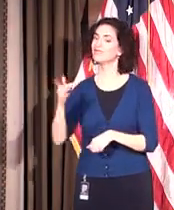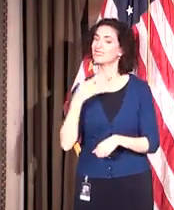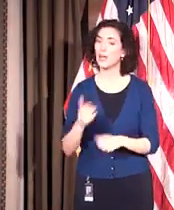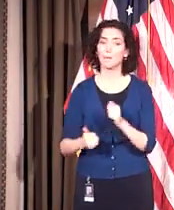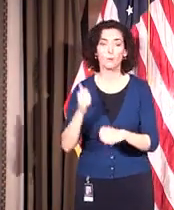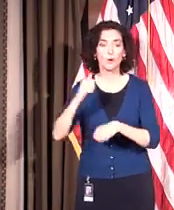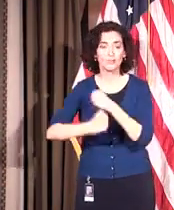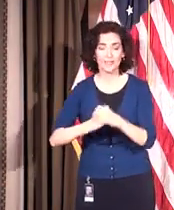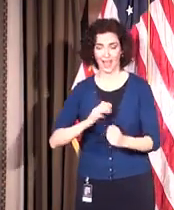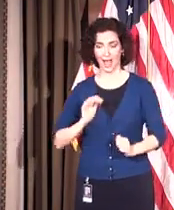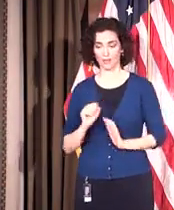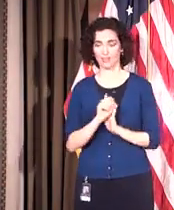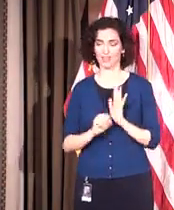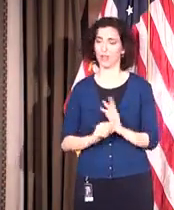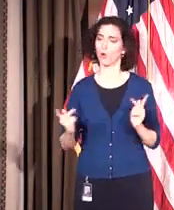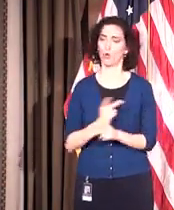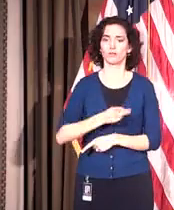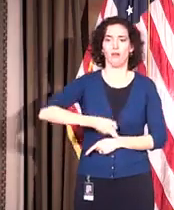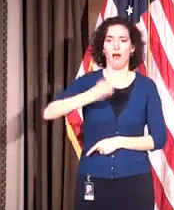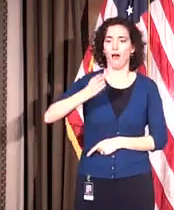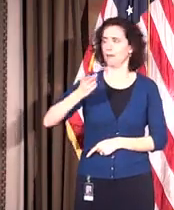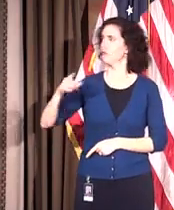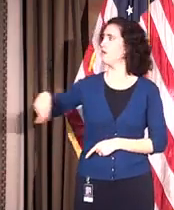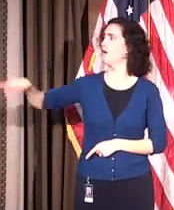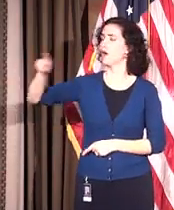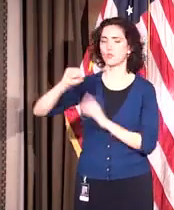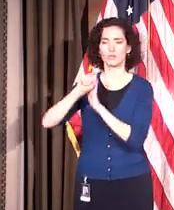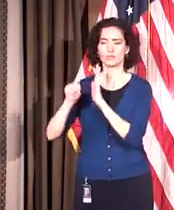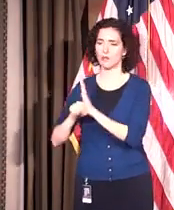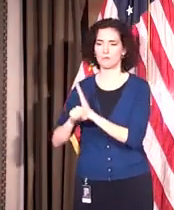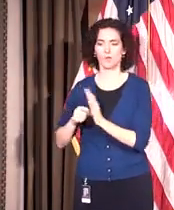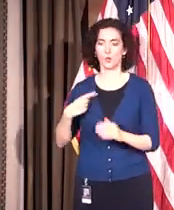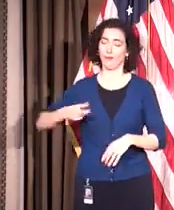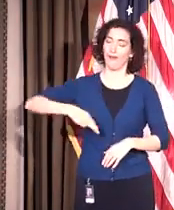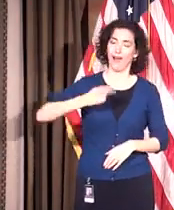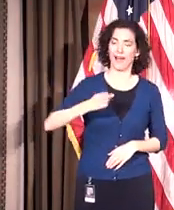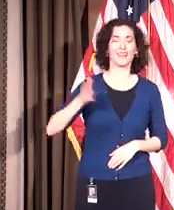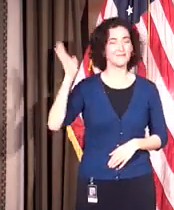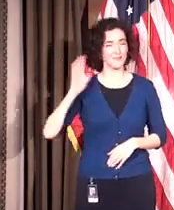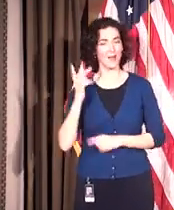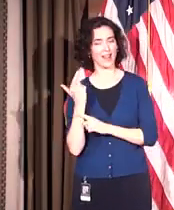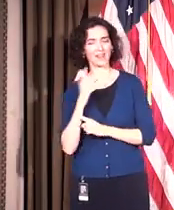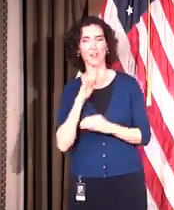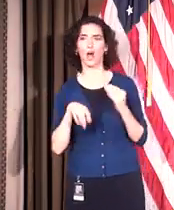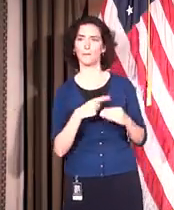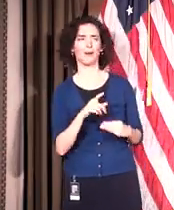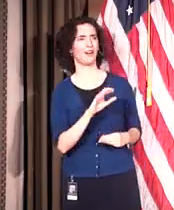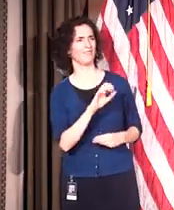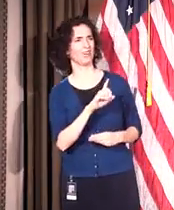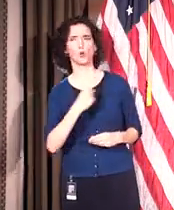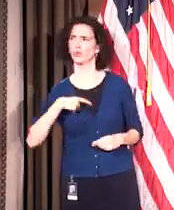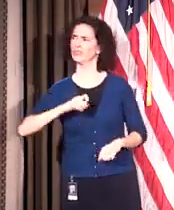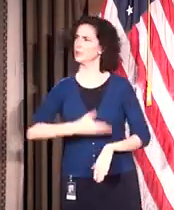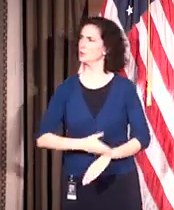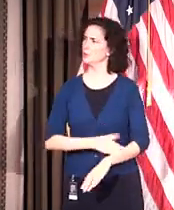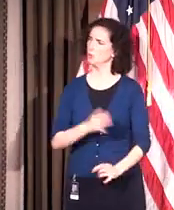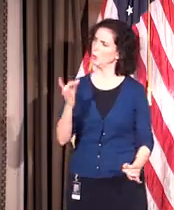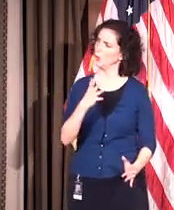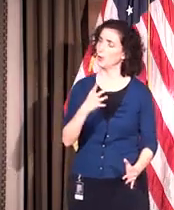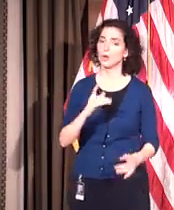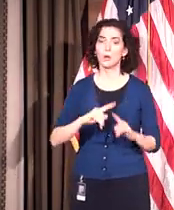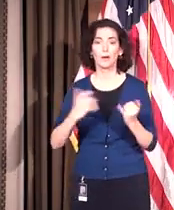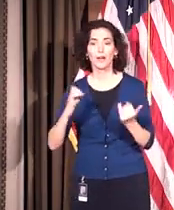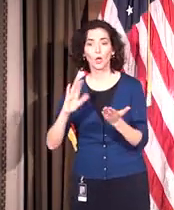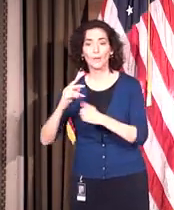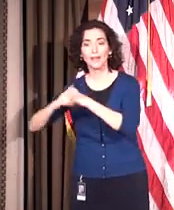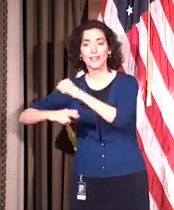in flu. This time last year, we were talking about how we really needed to do a better job with flu. We're actually below national average right now. I really think